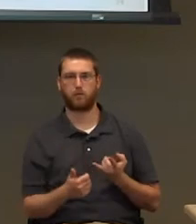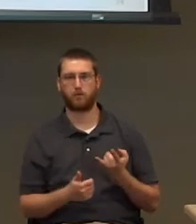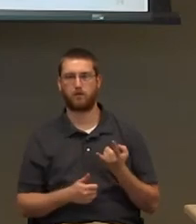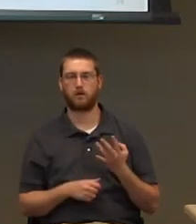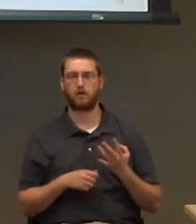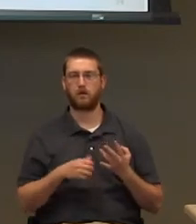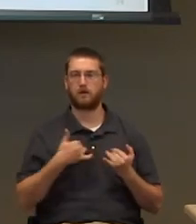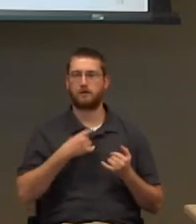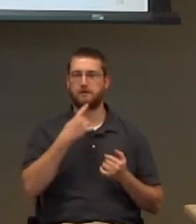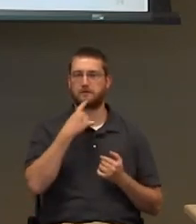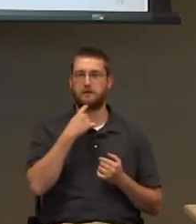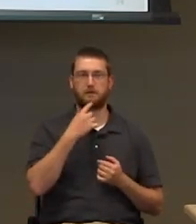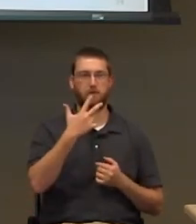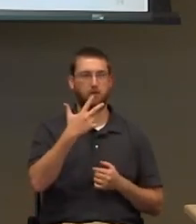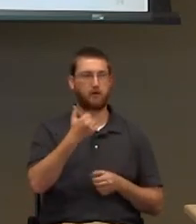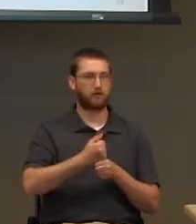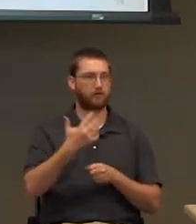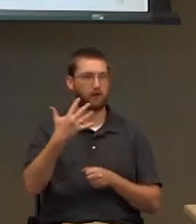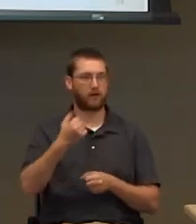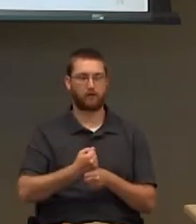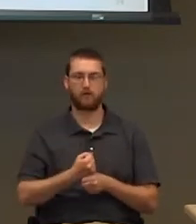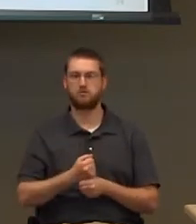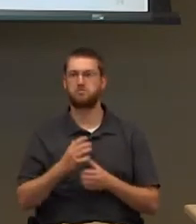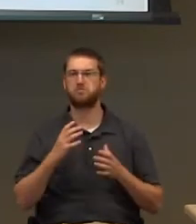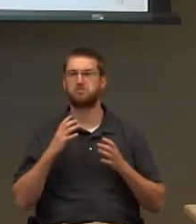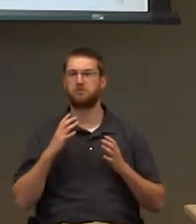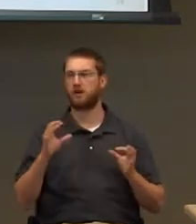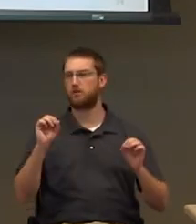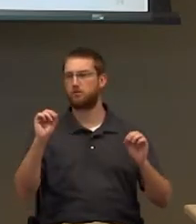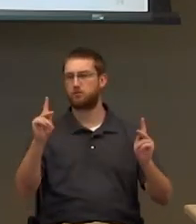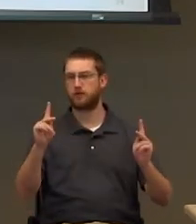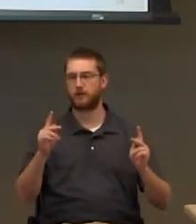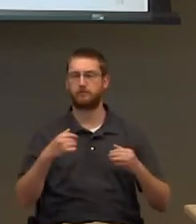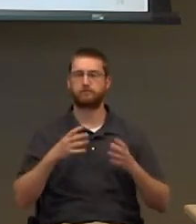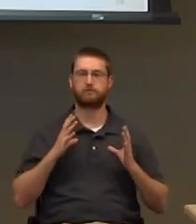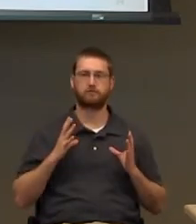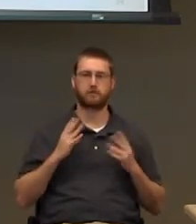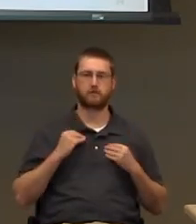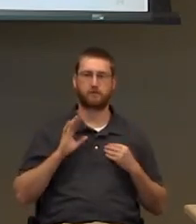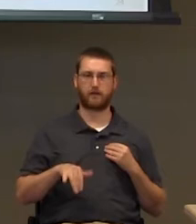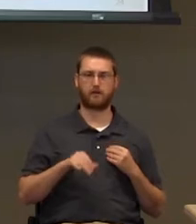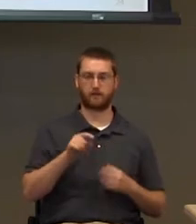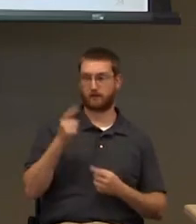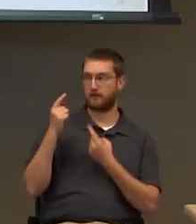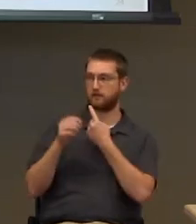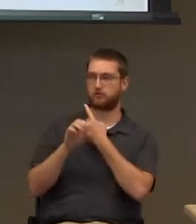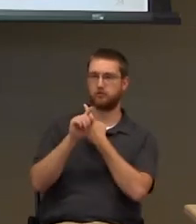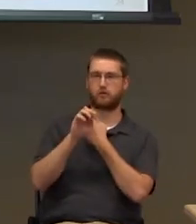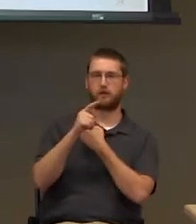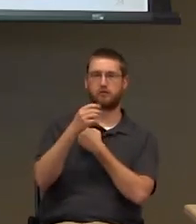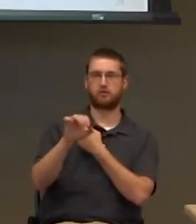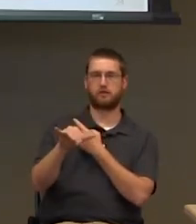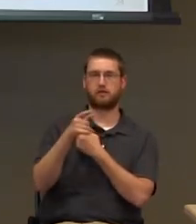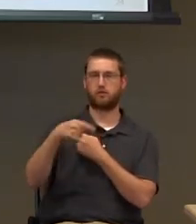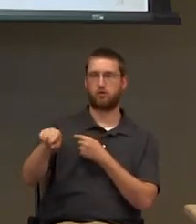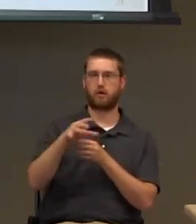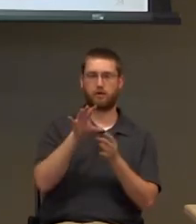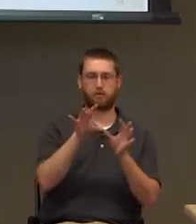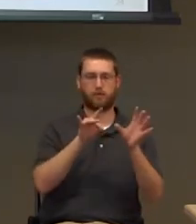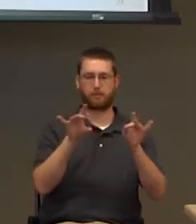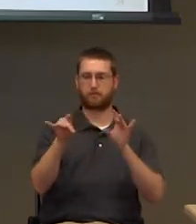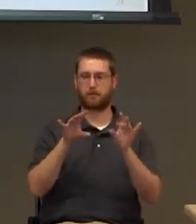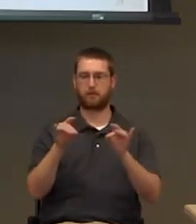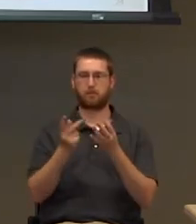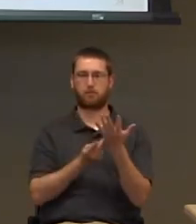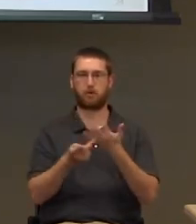said we shouldn't do for 3 or 5 years. That is completely okay. That is exactly what the strategy is for, is so that you guys can pick and choose where you find